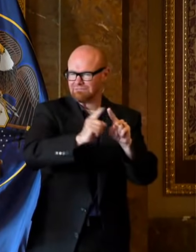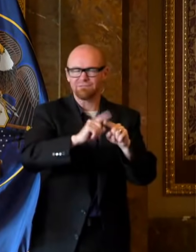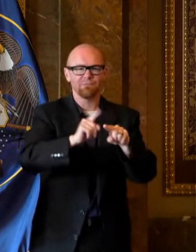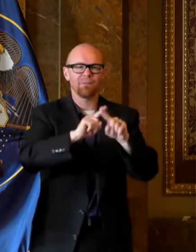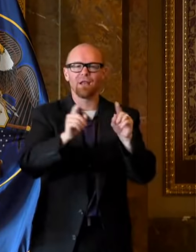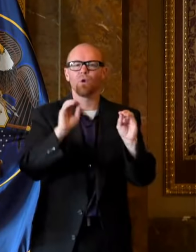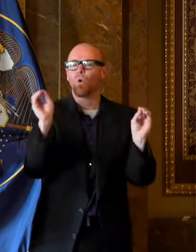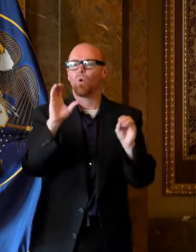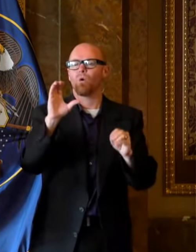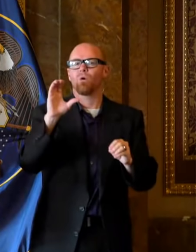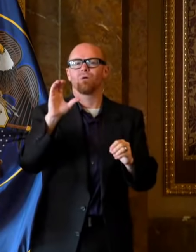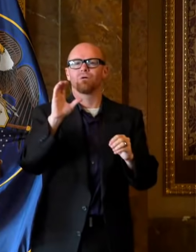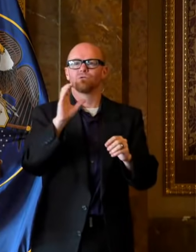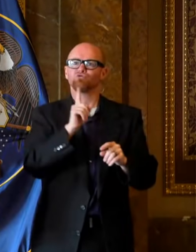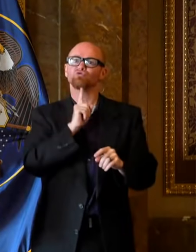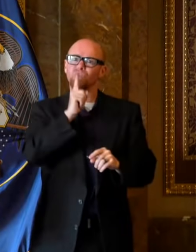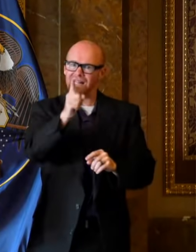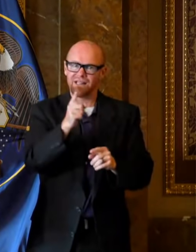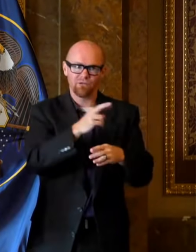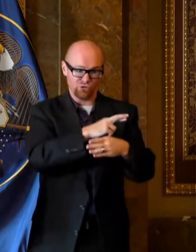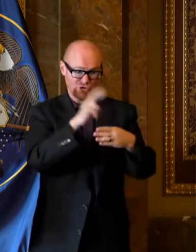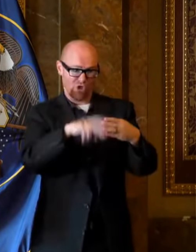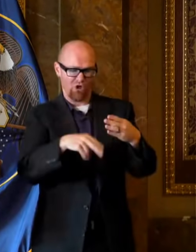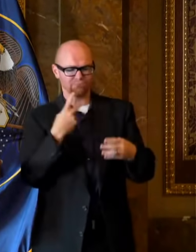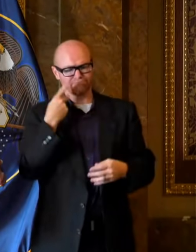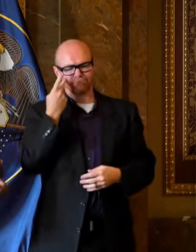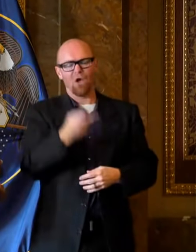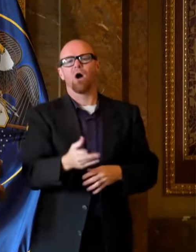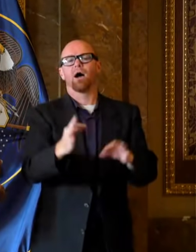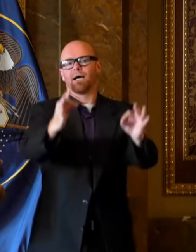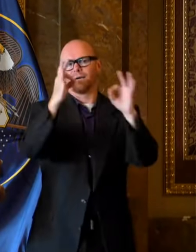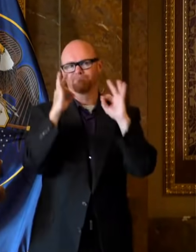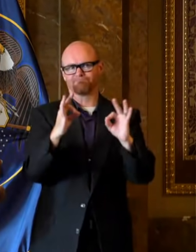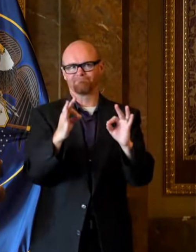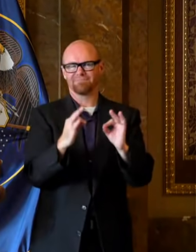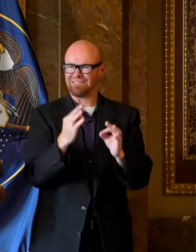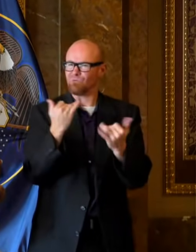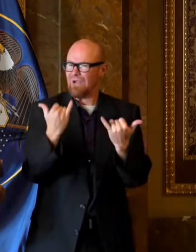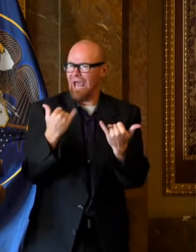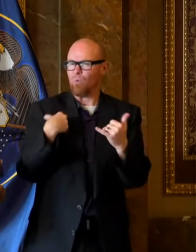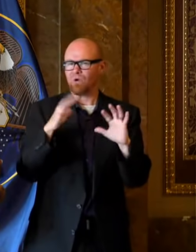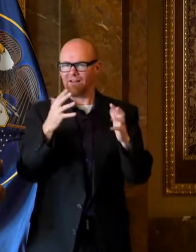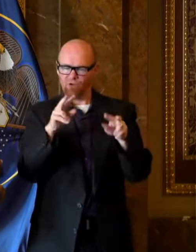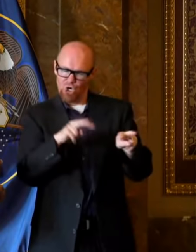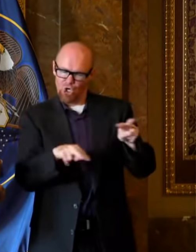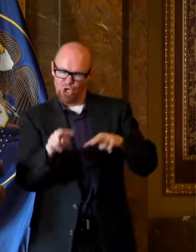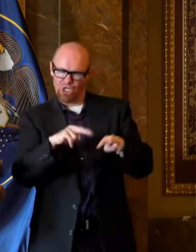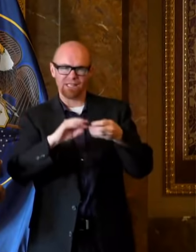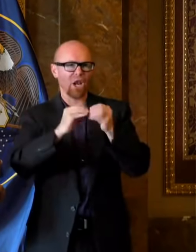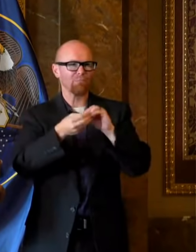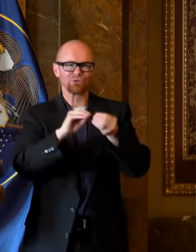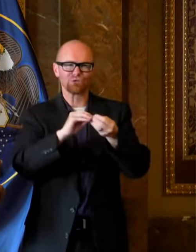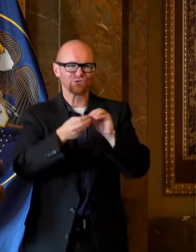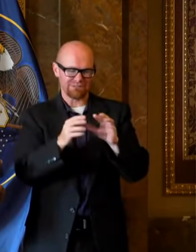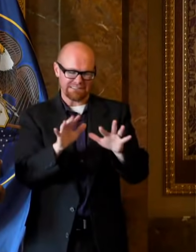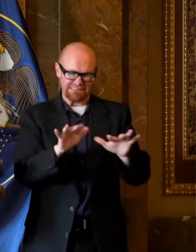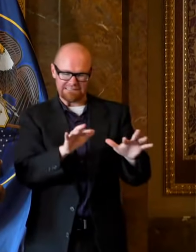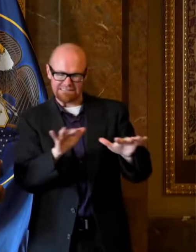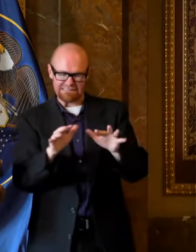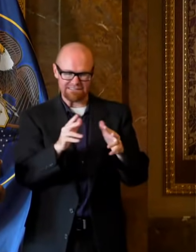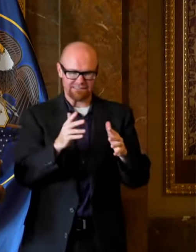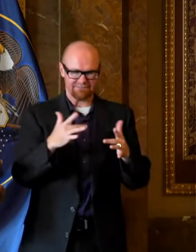vaccine. And so we're kind of running some numbers to figure out what that is, but nobody knows